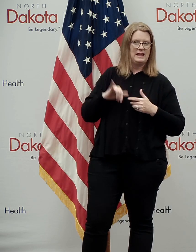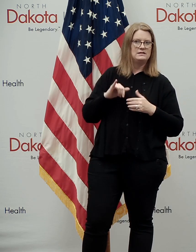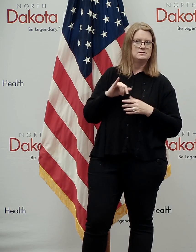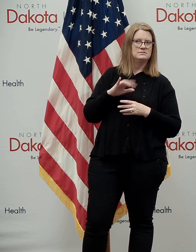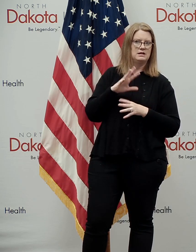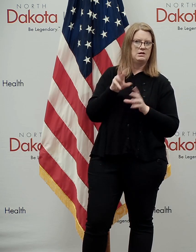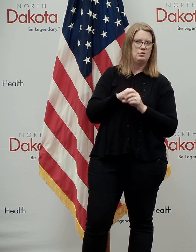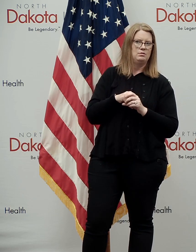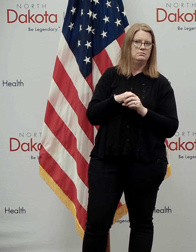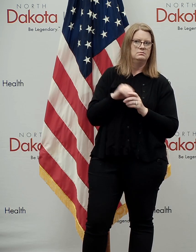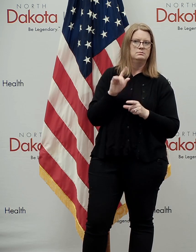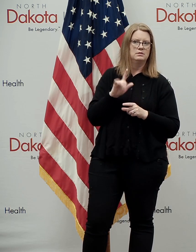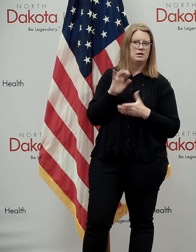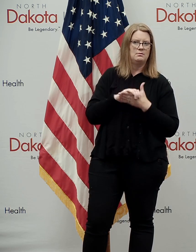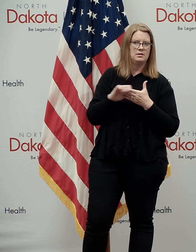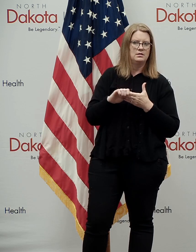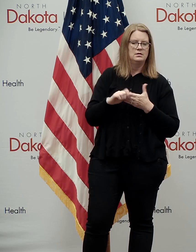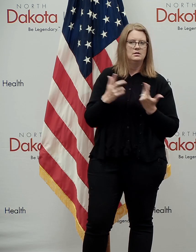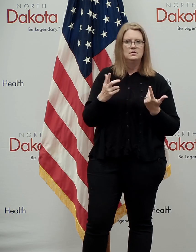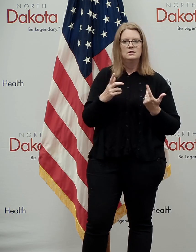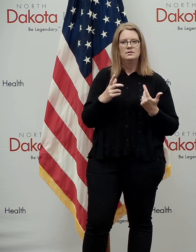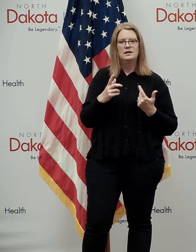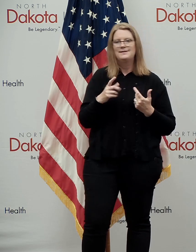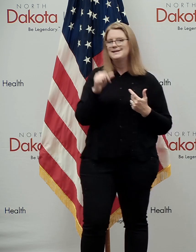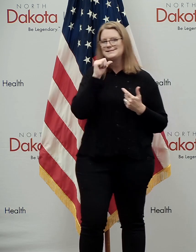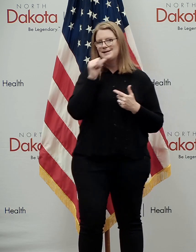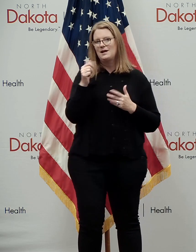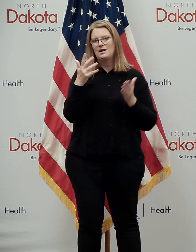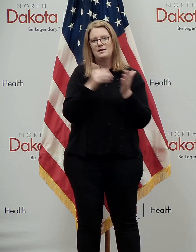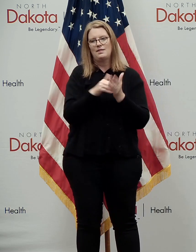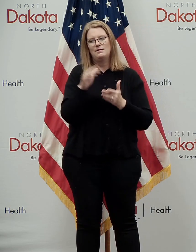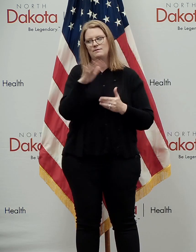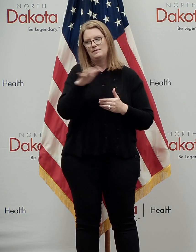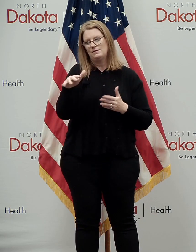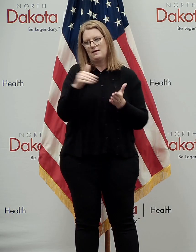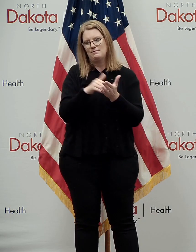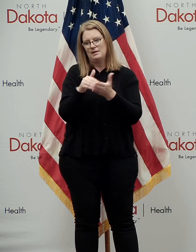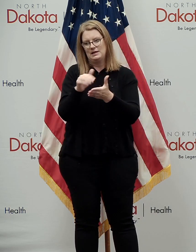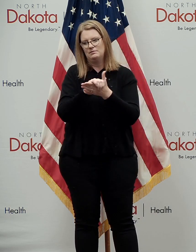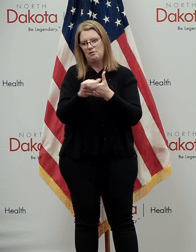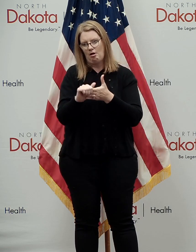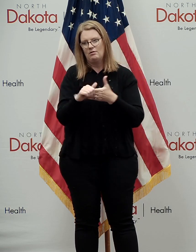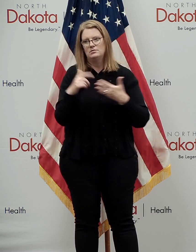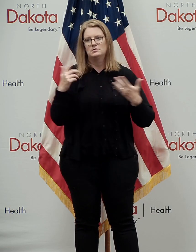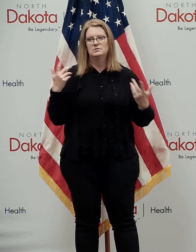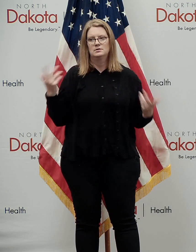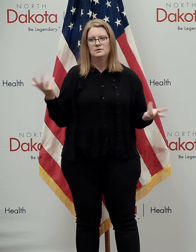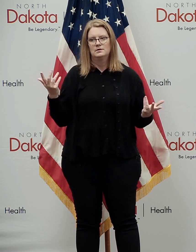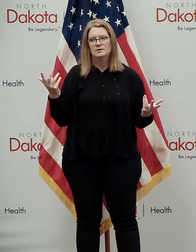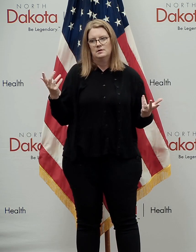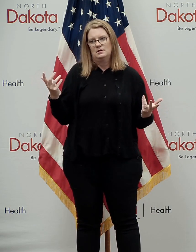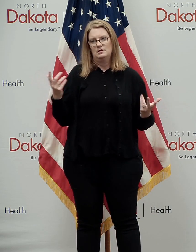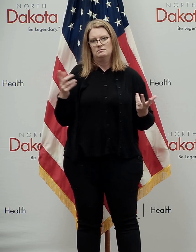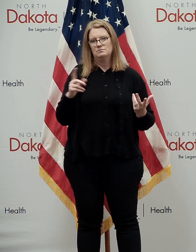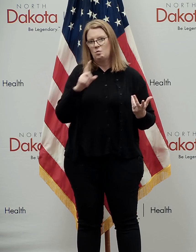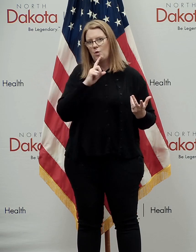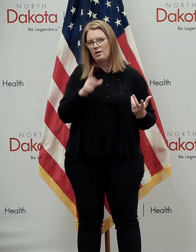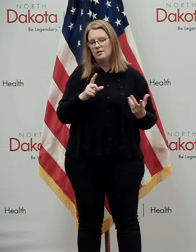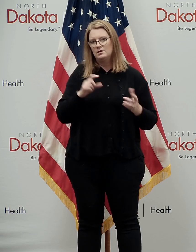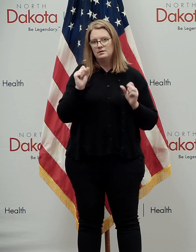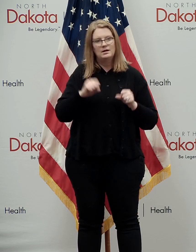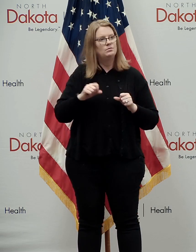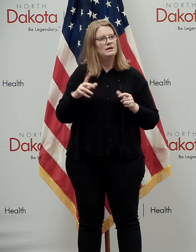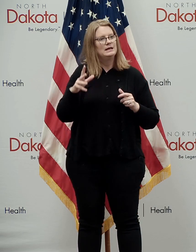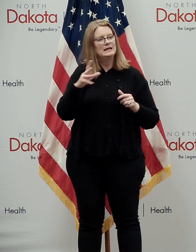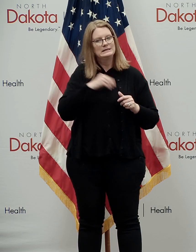much simpler, because then it's not another $50 or $55 million for the state of North Dakota. Then it would be just a question of whether or not we want to accept and administer